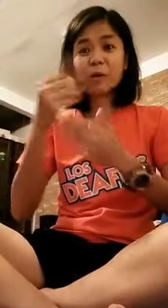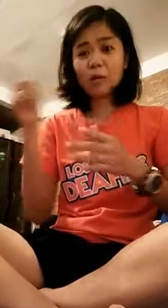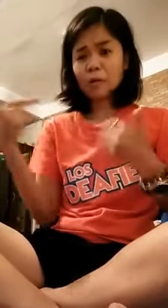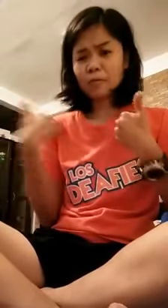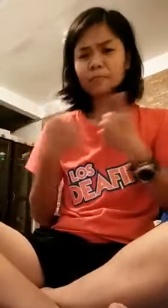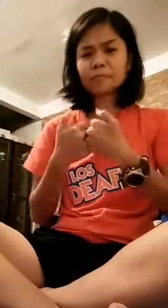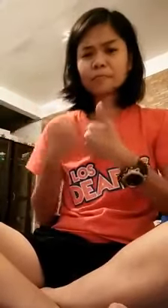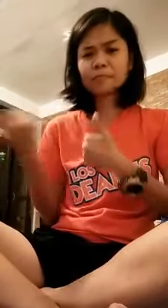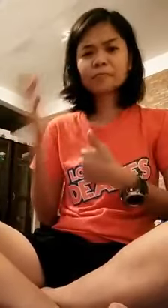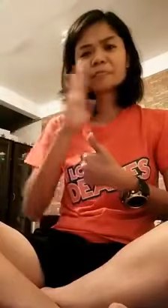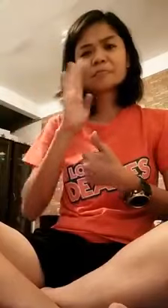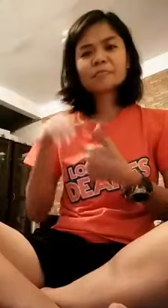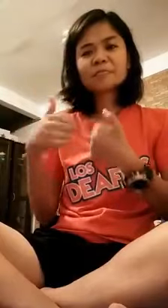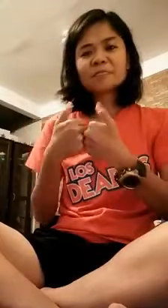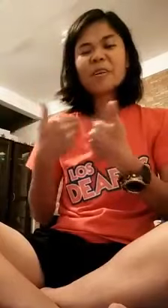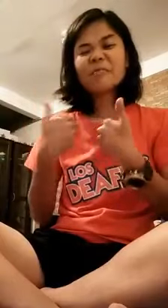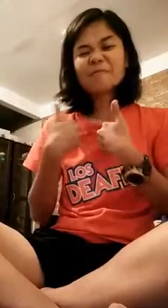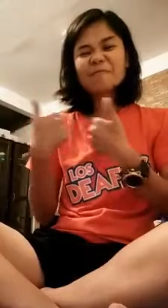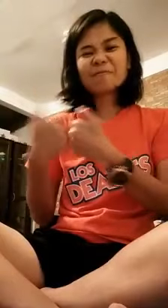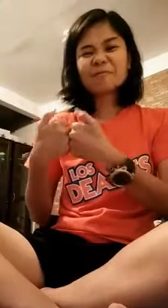Just like that. It looks like it's early.